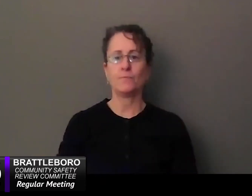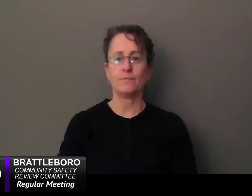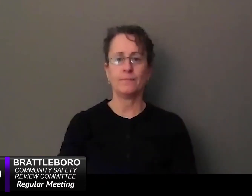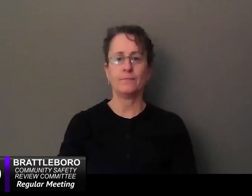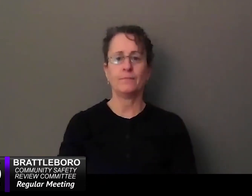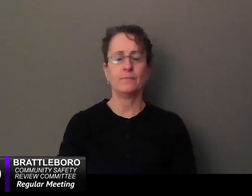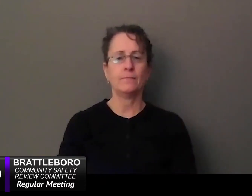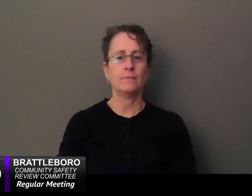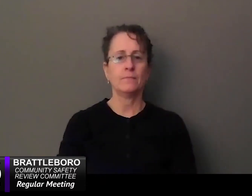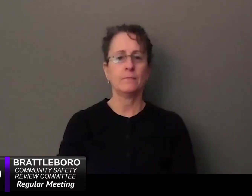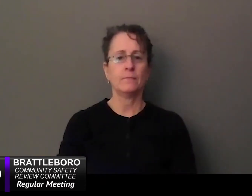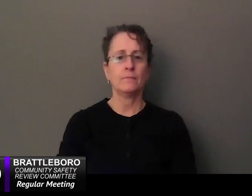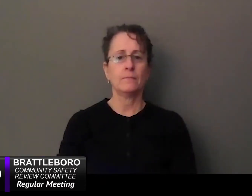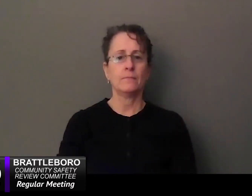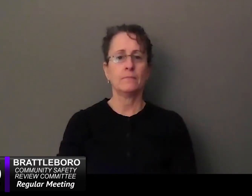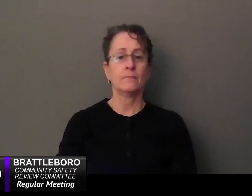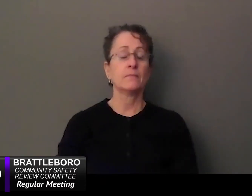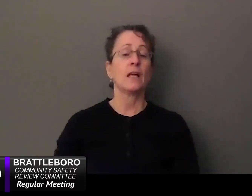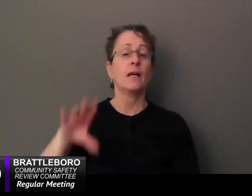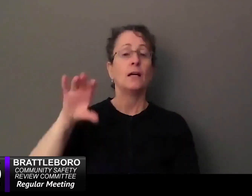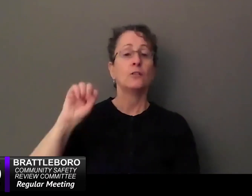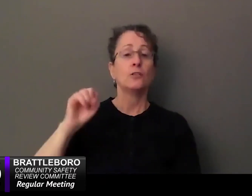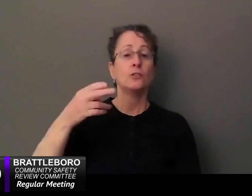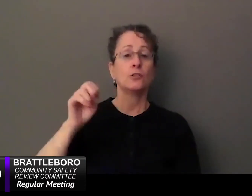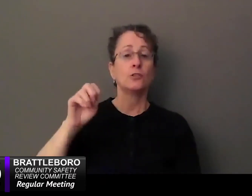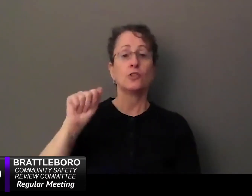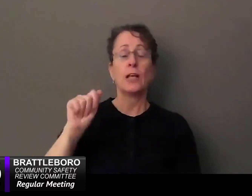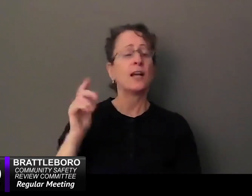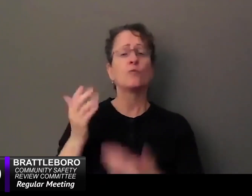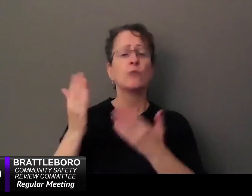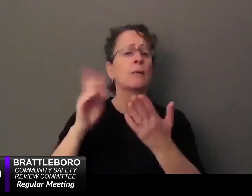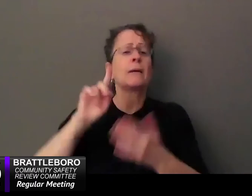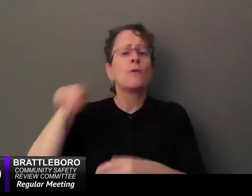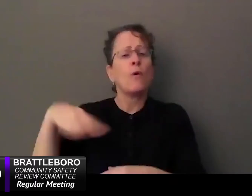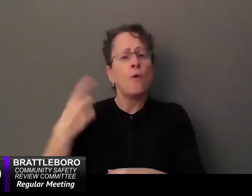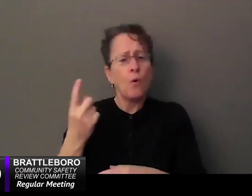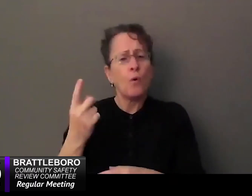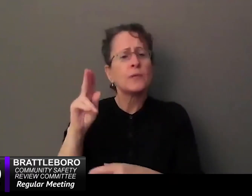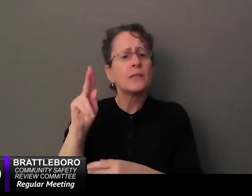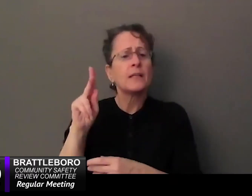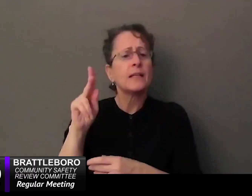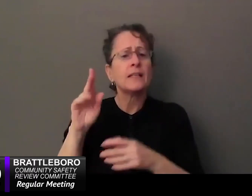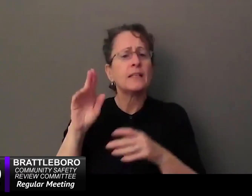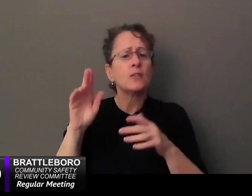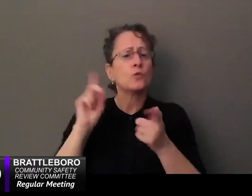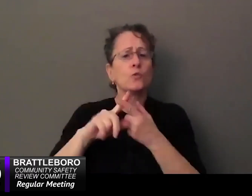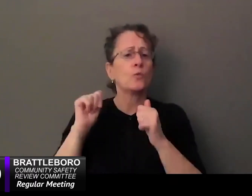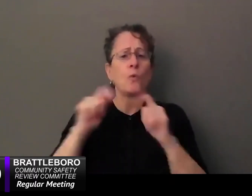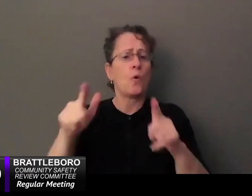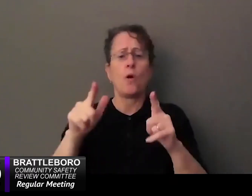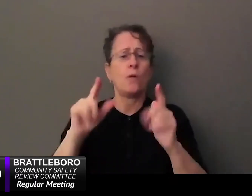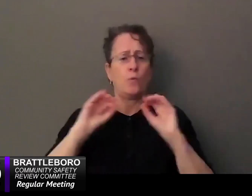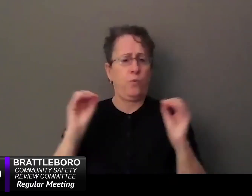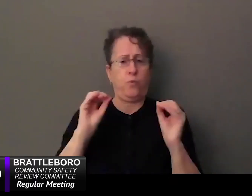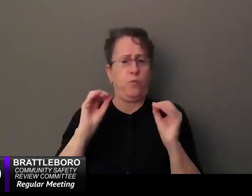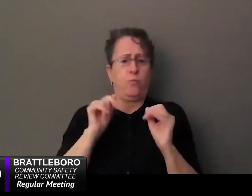I had suggested everyone publicly for now, but if anyone has a reason to privately as well, that's acceptable to me.